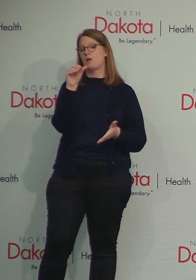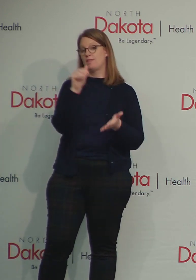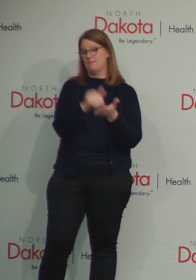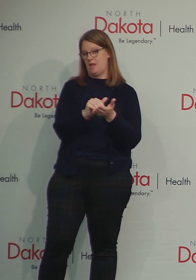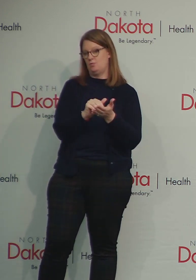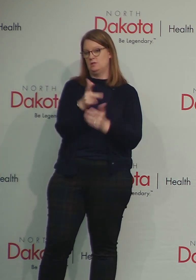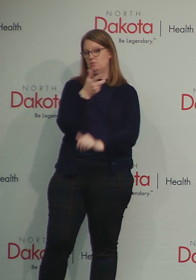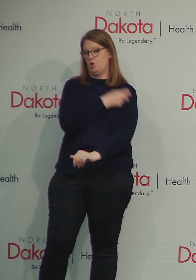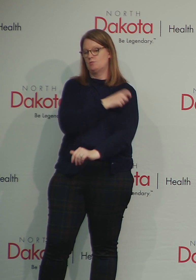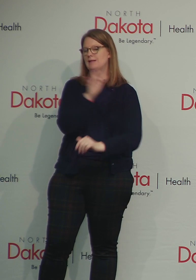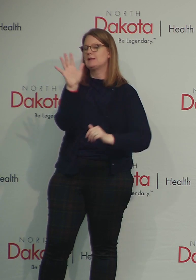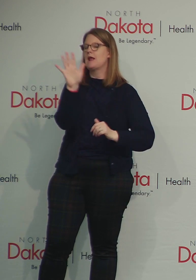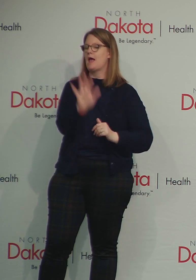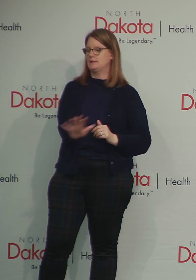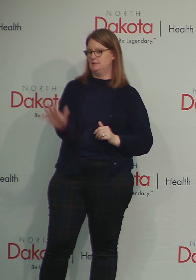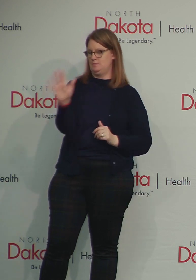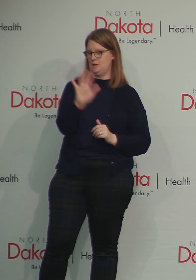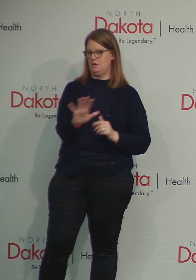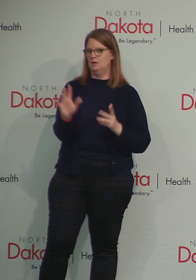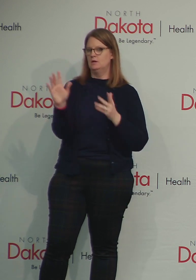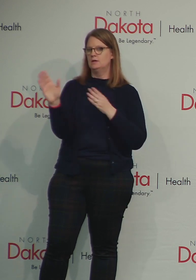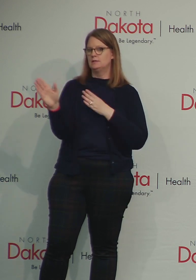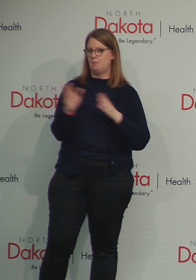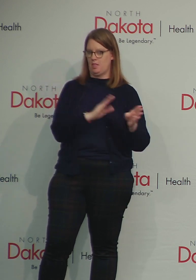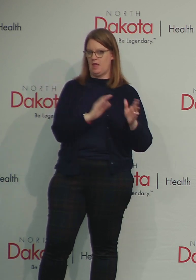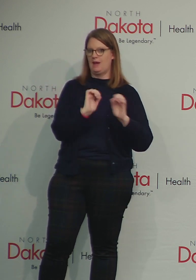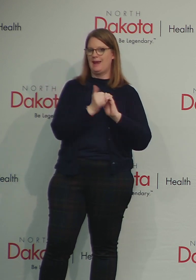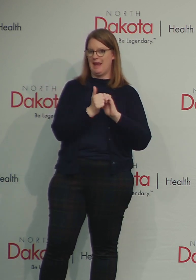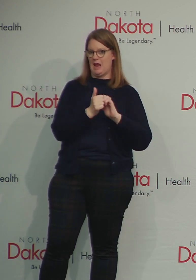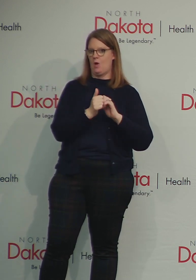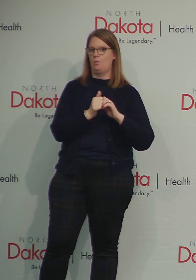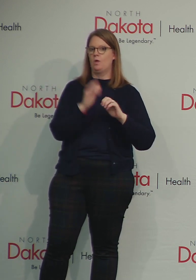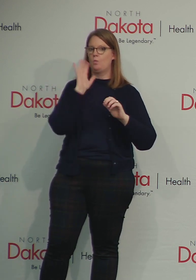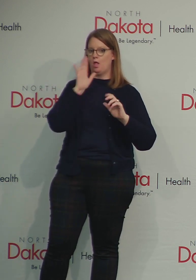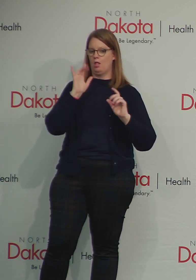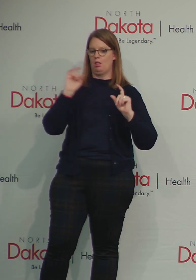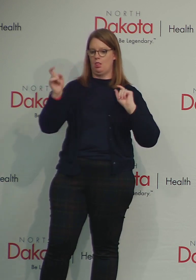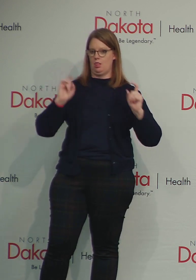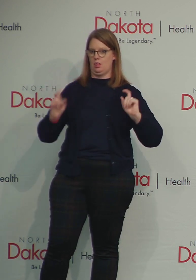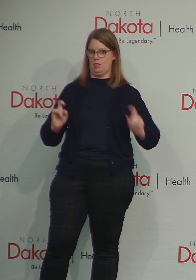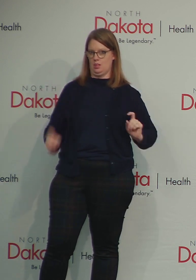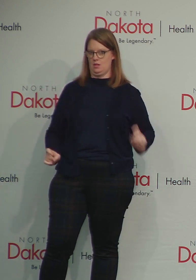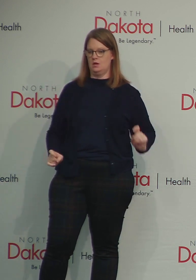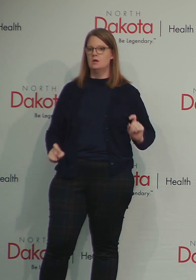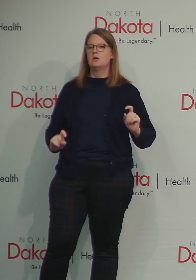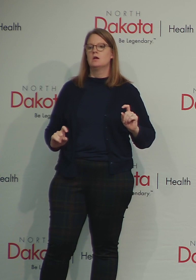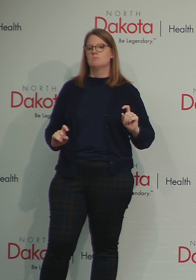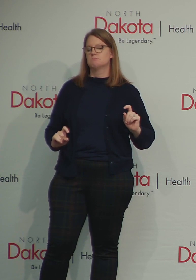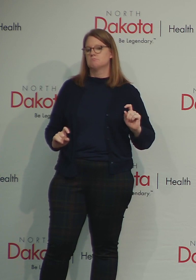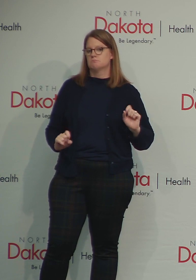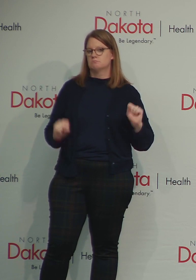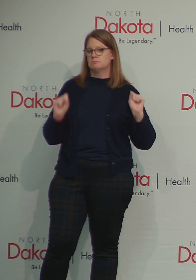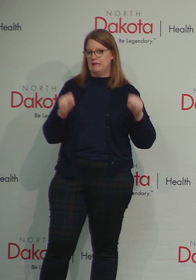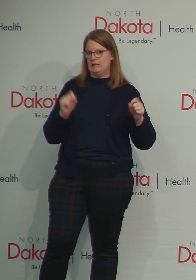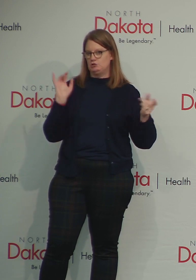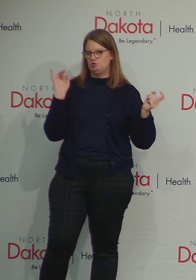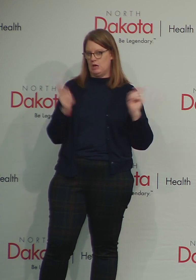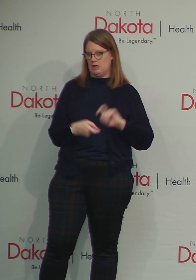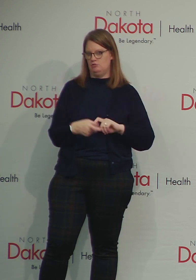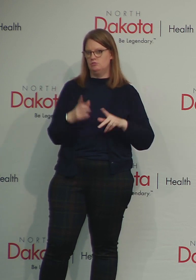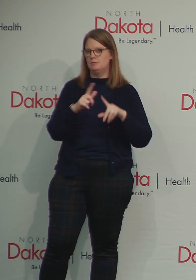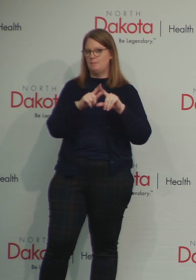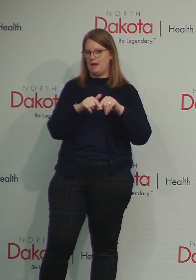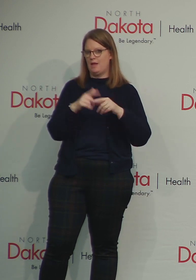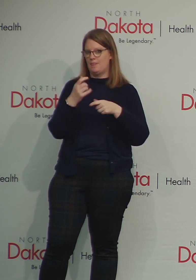as an estimate to plan for weekly allocations moving forward, but it definitely can change based on vaccine